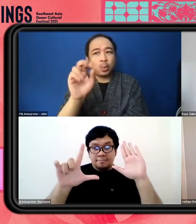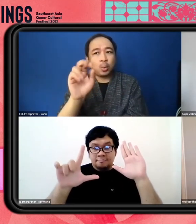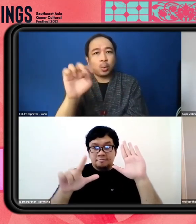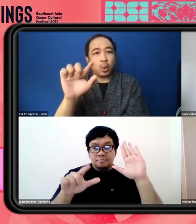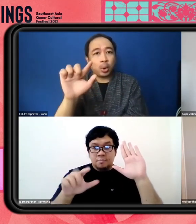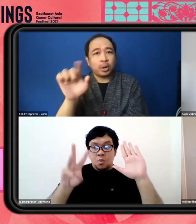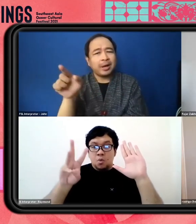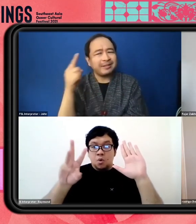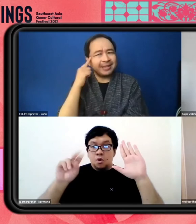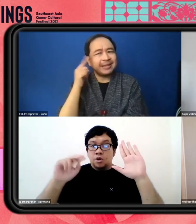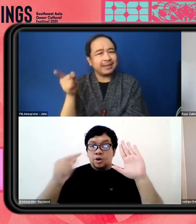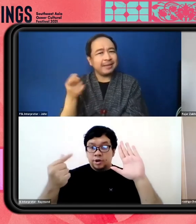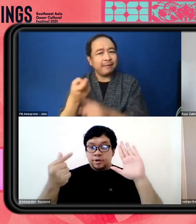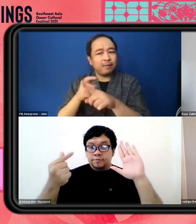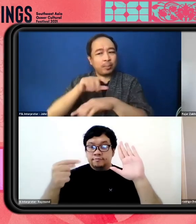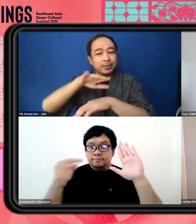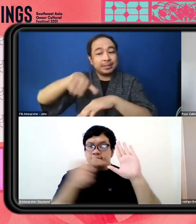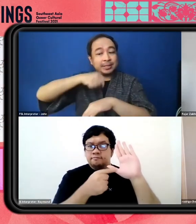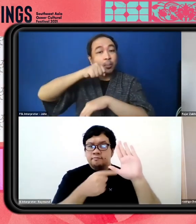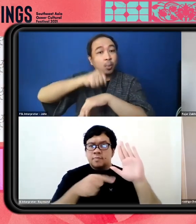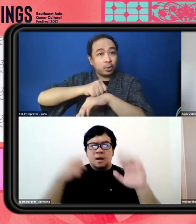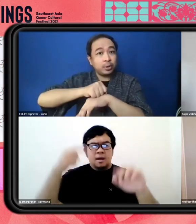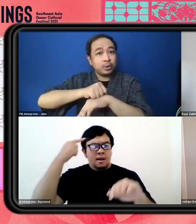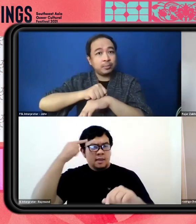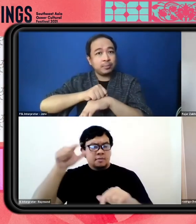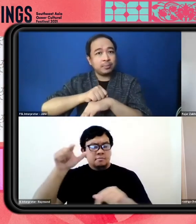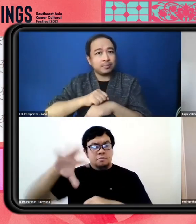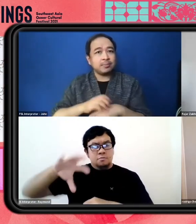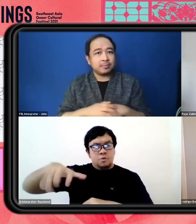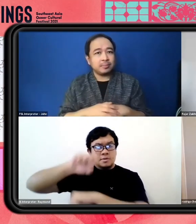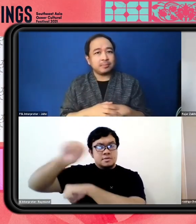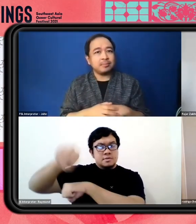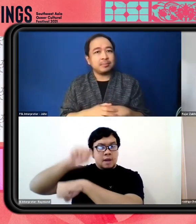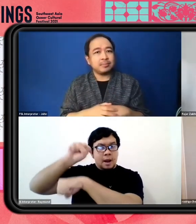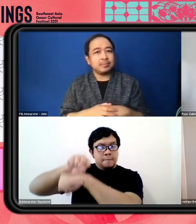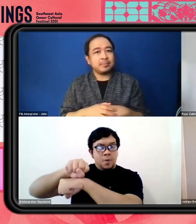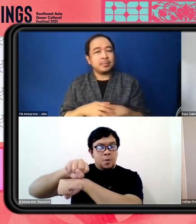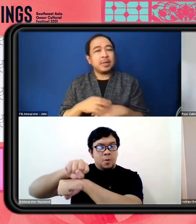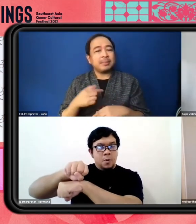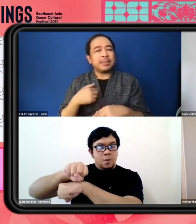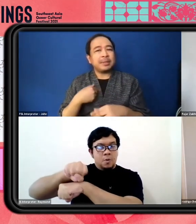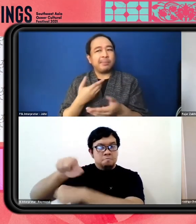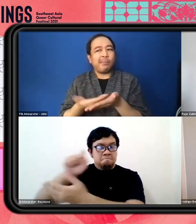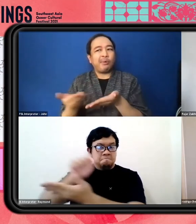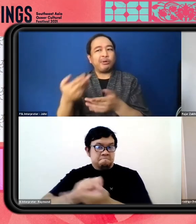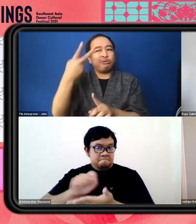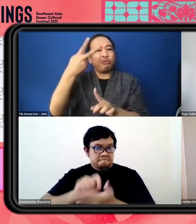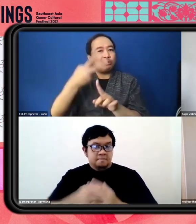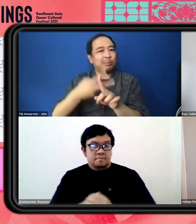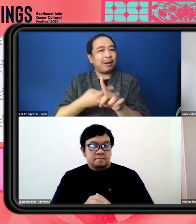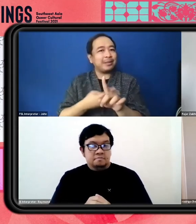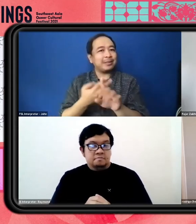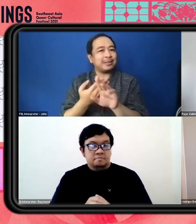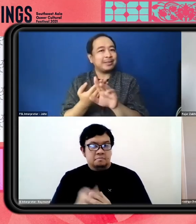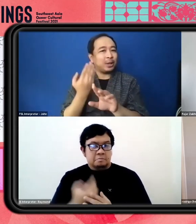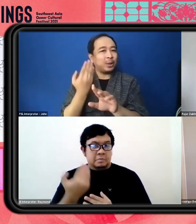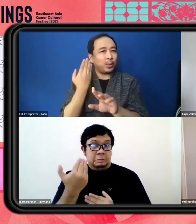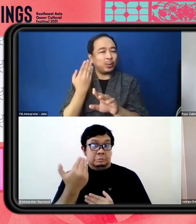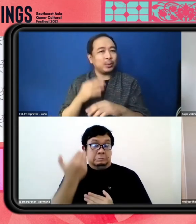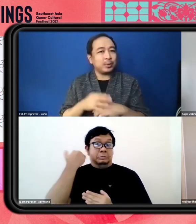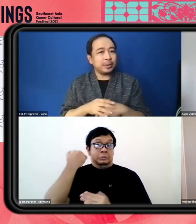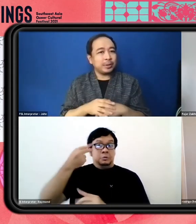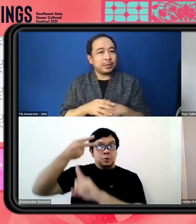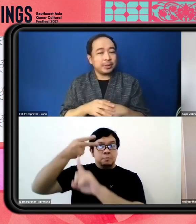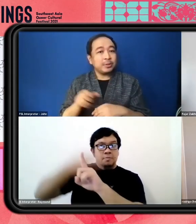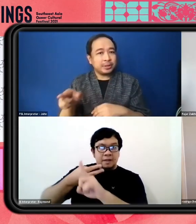about 2 months ago and I fell in love with it. I fell in love with the title first. It's called Like a Seed with Its Singular